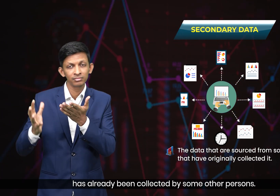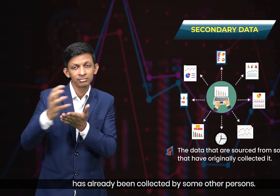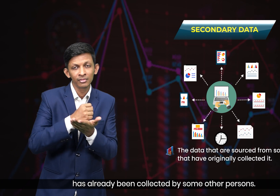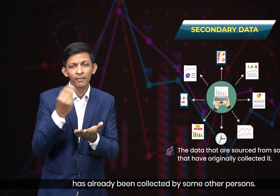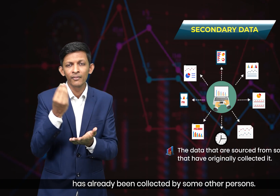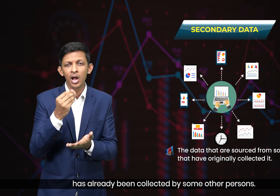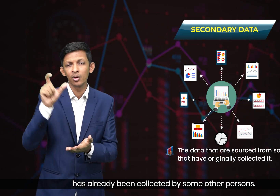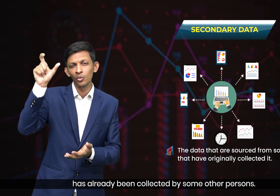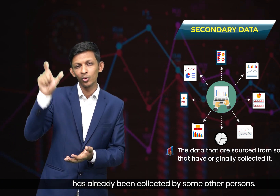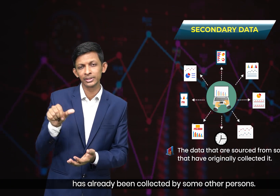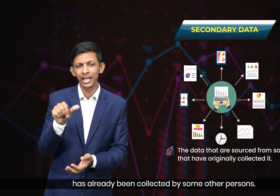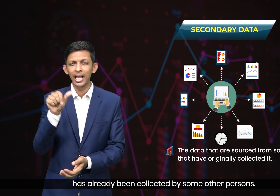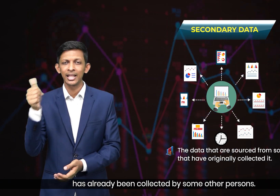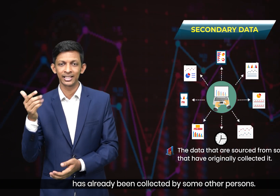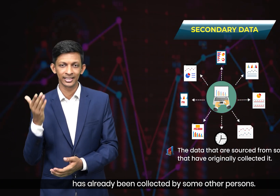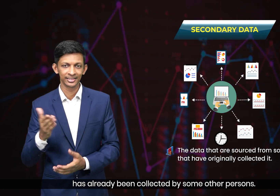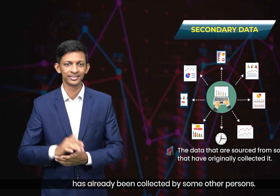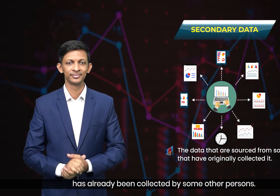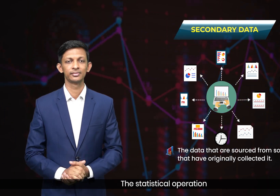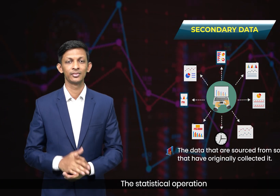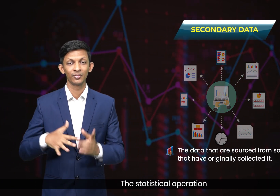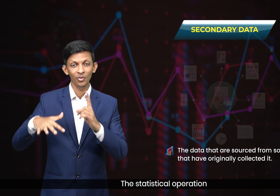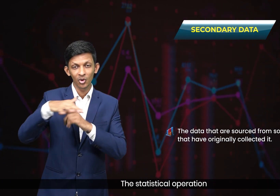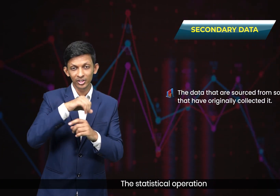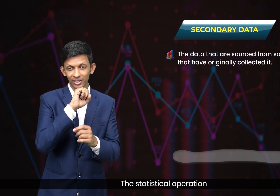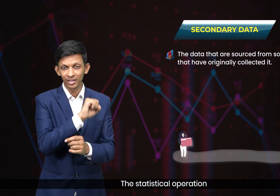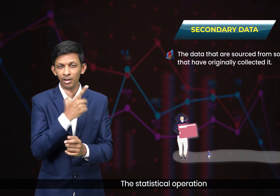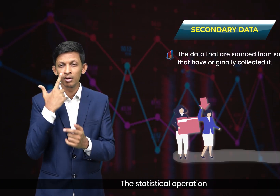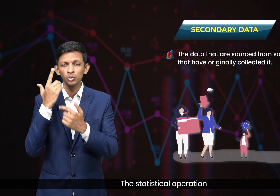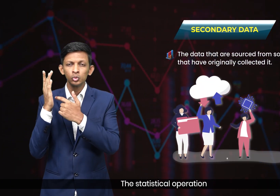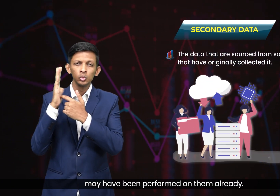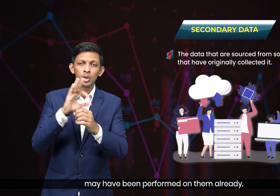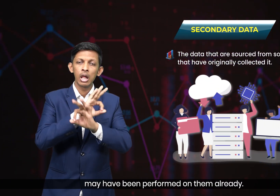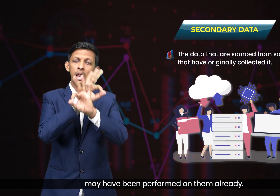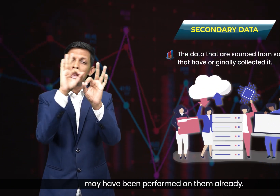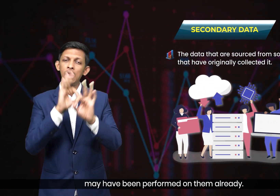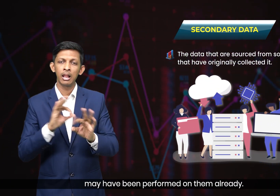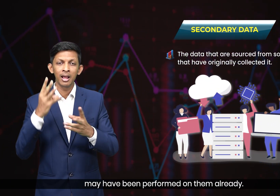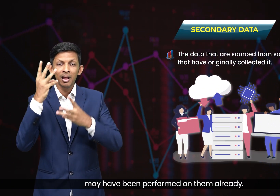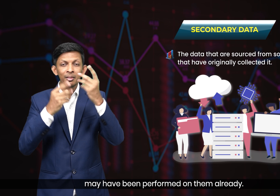been collected by some other persons. The statistical operation may have been performed on them